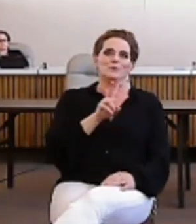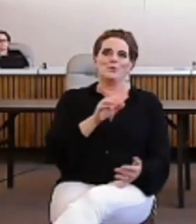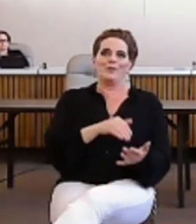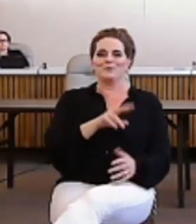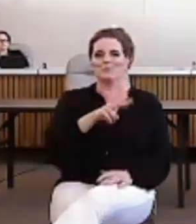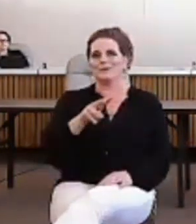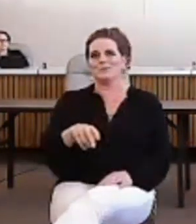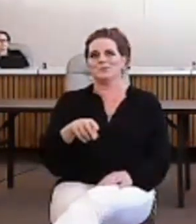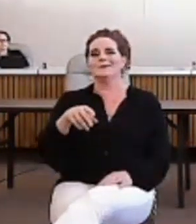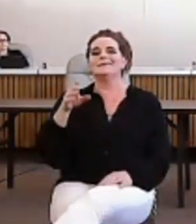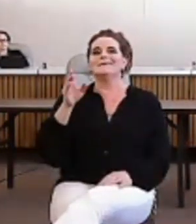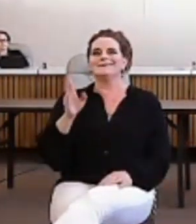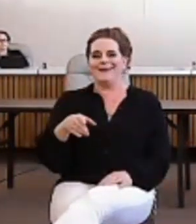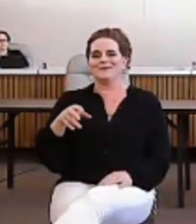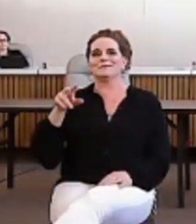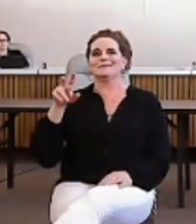2022-020 for new motion